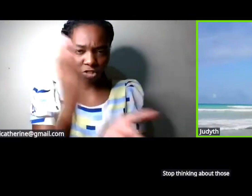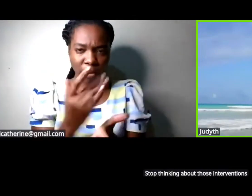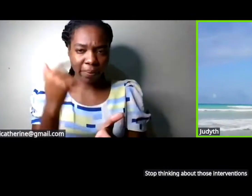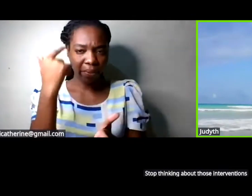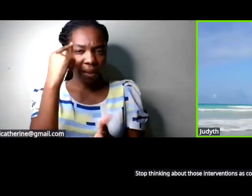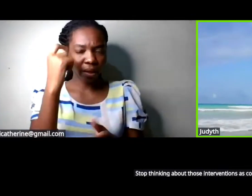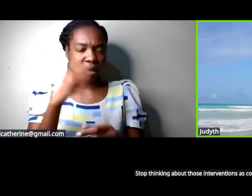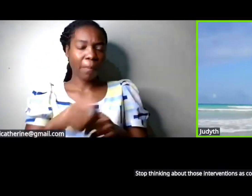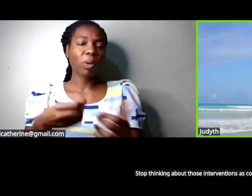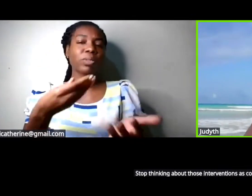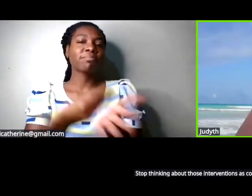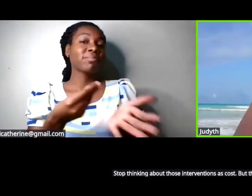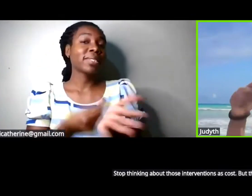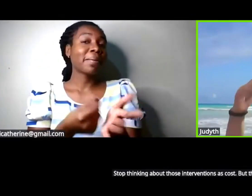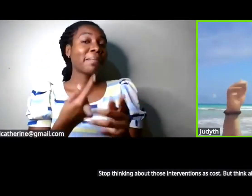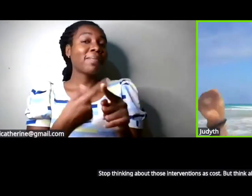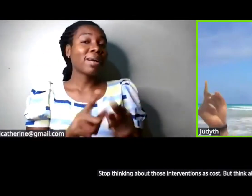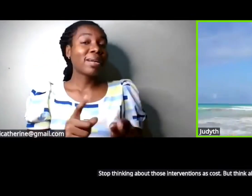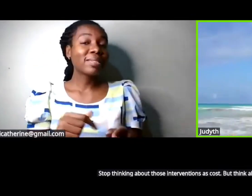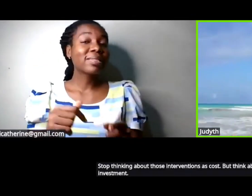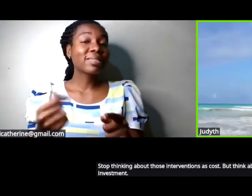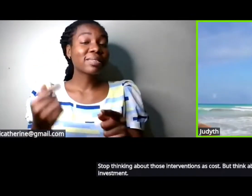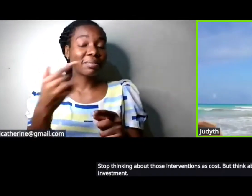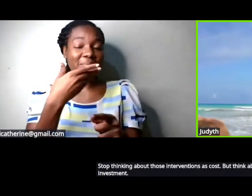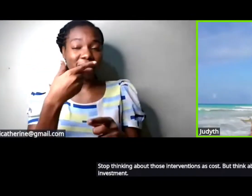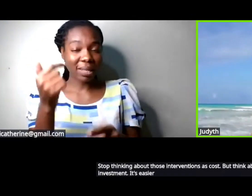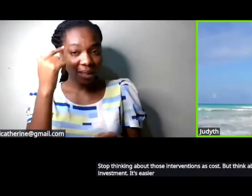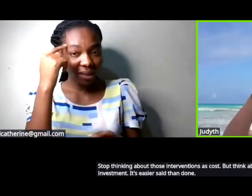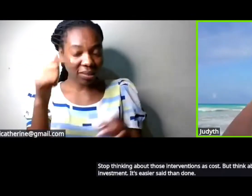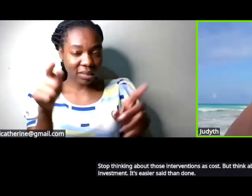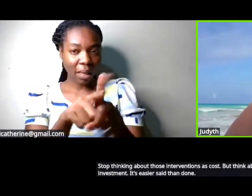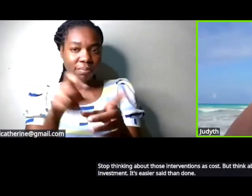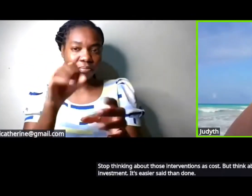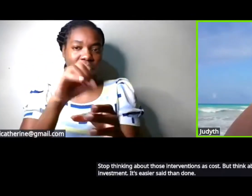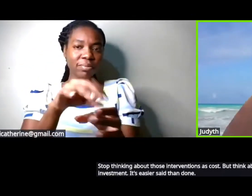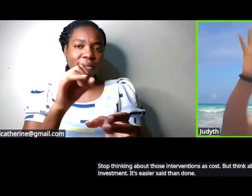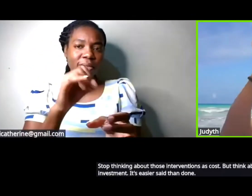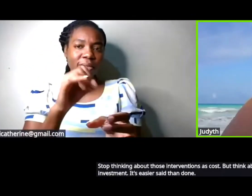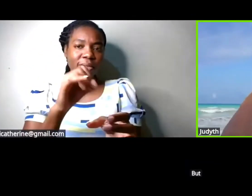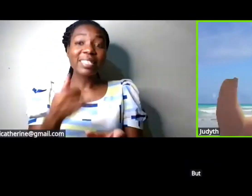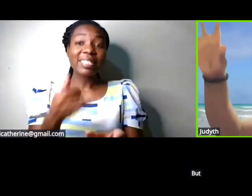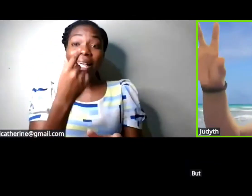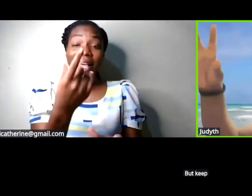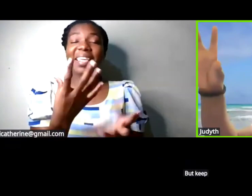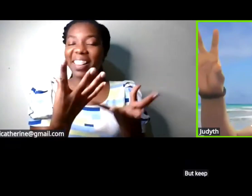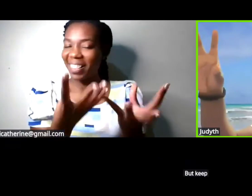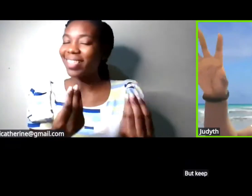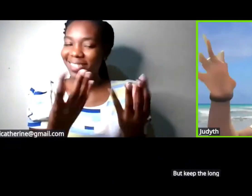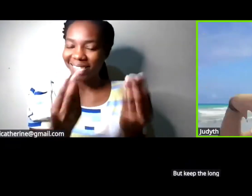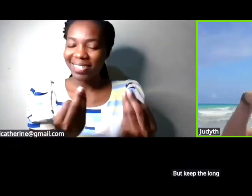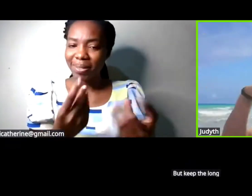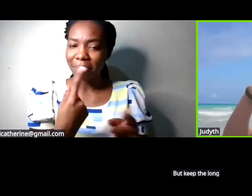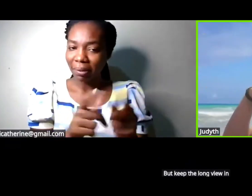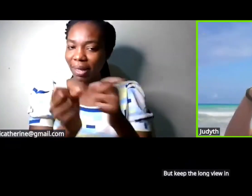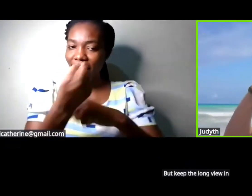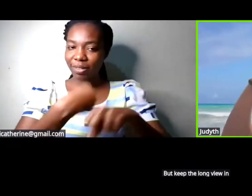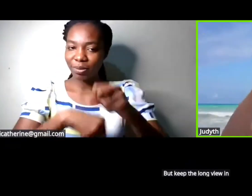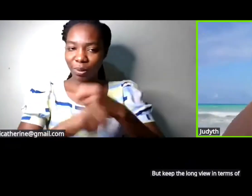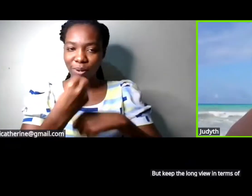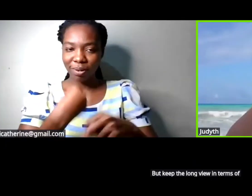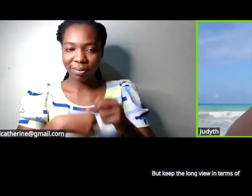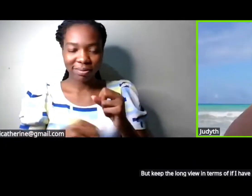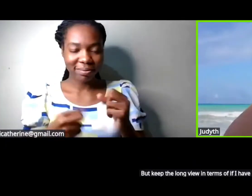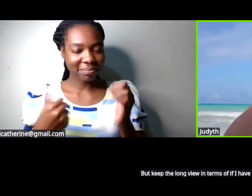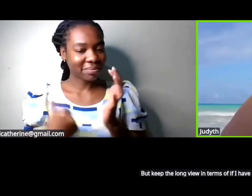but think about them as an investment. It's easier said than done, but keep the long view in terms of, if I have the